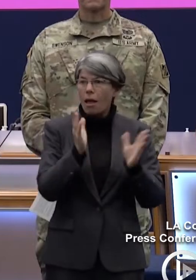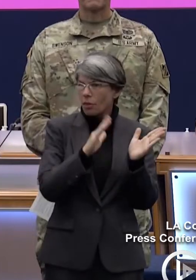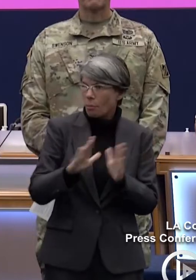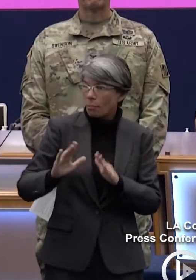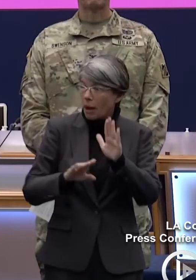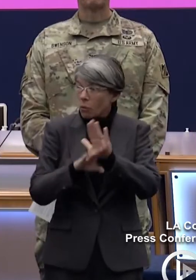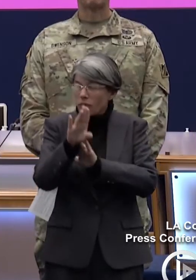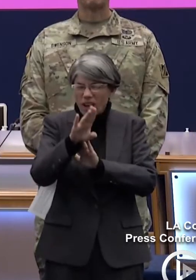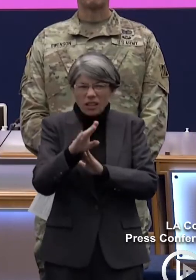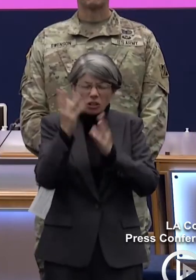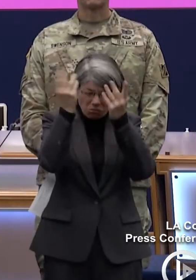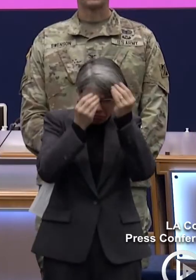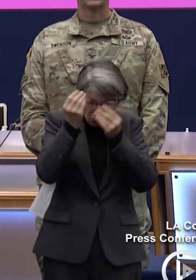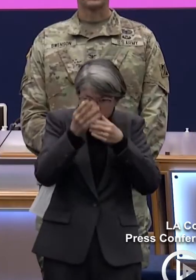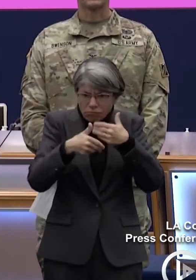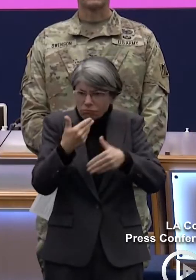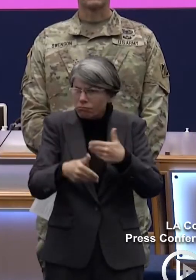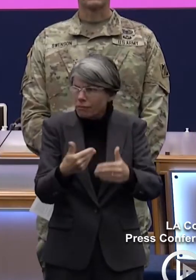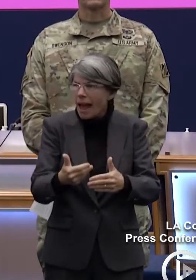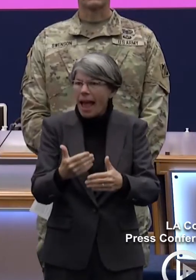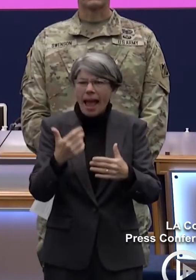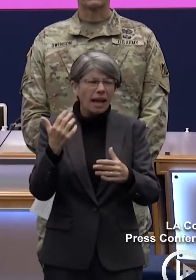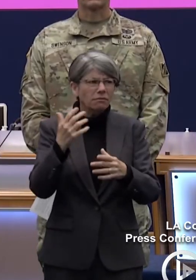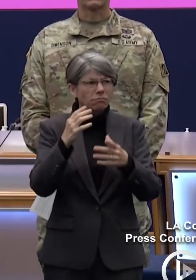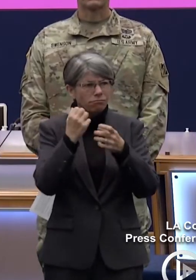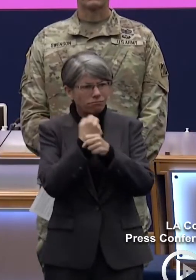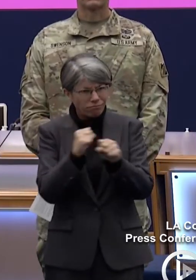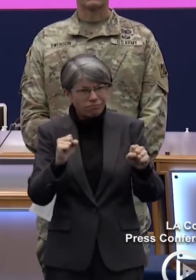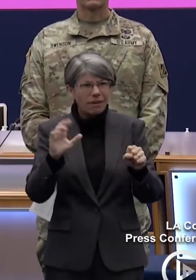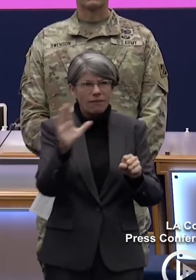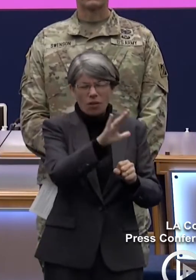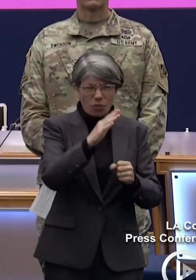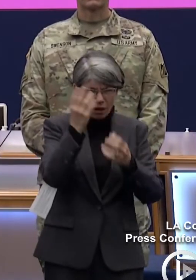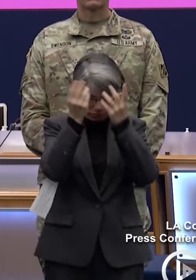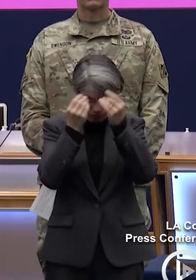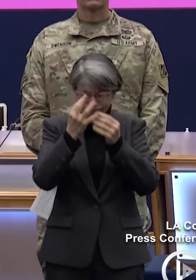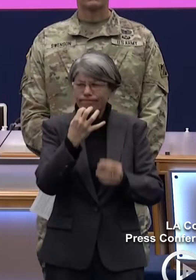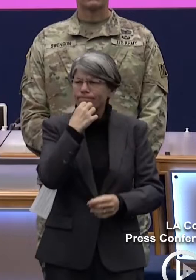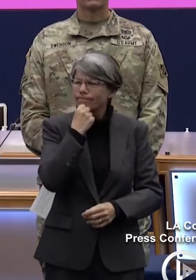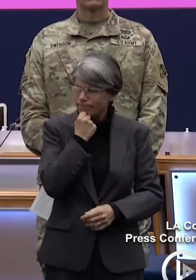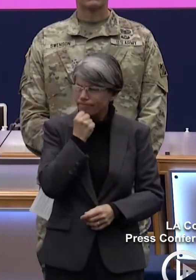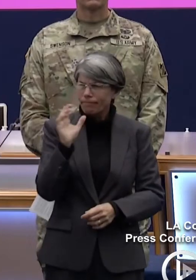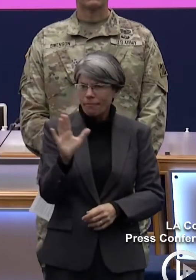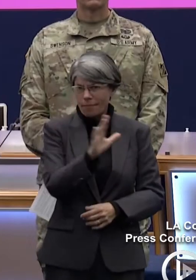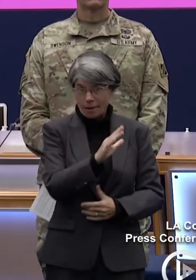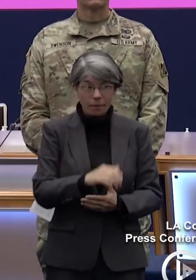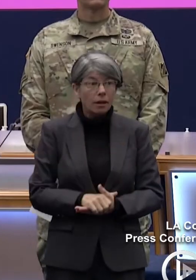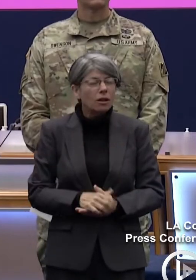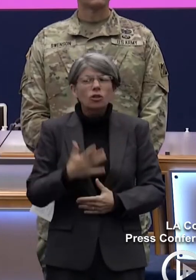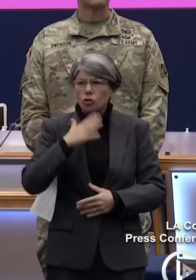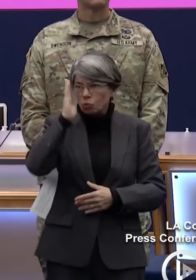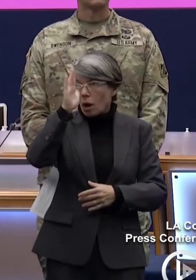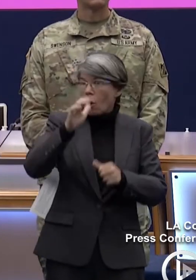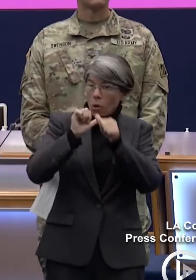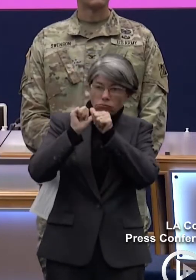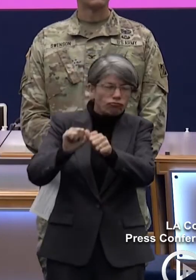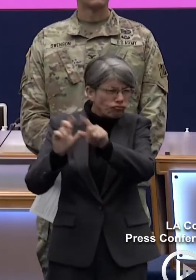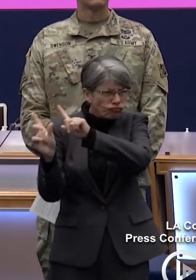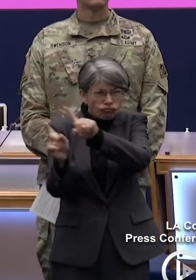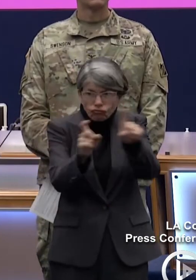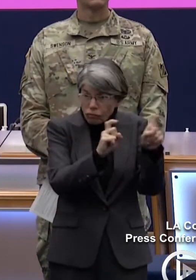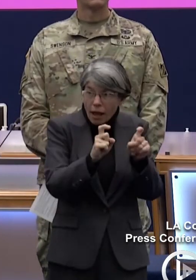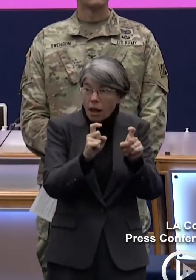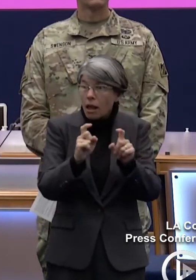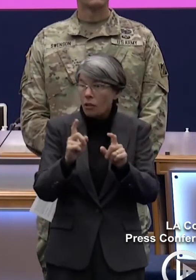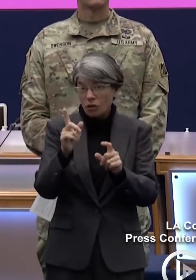developed is well thought through and has their safety in mind. So I will continue to ask the questions that our community deserves